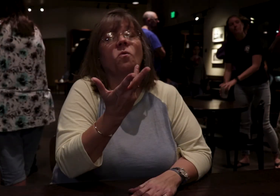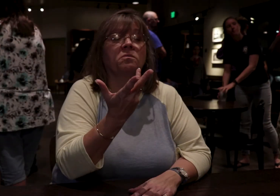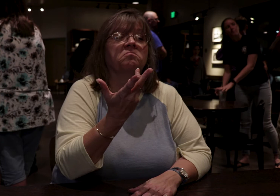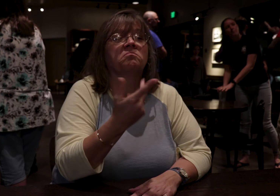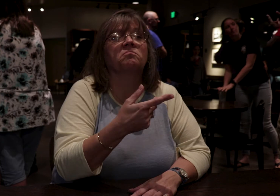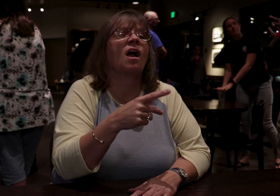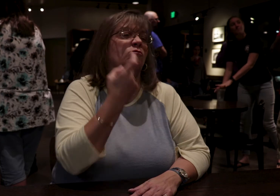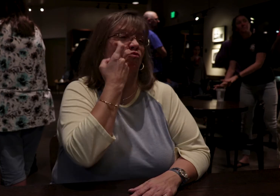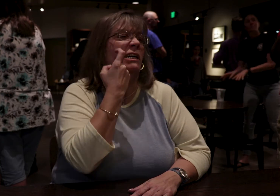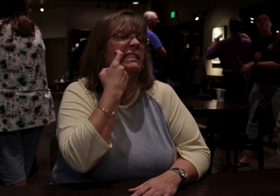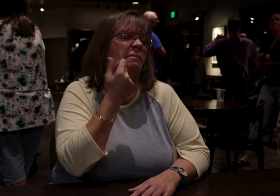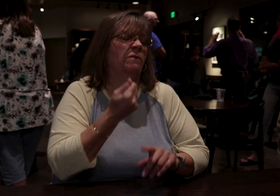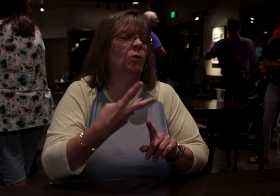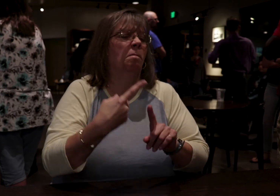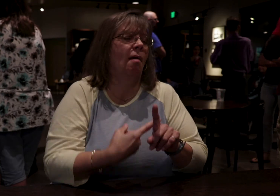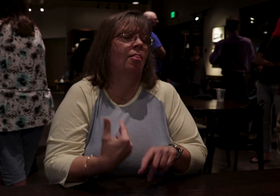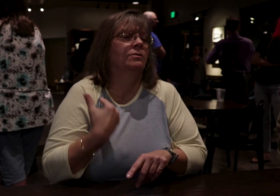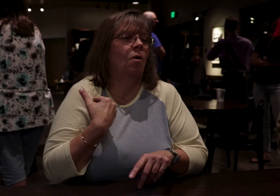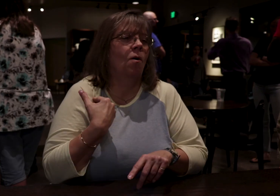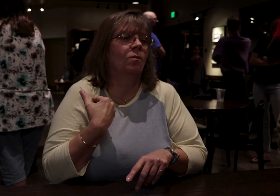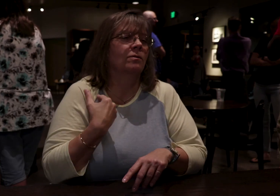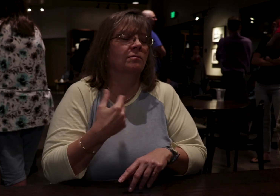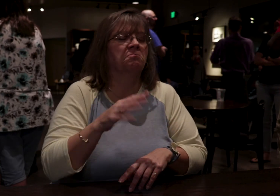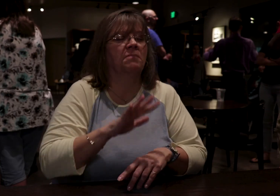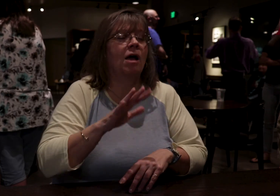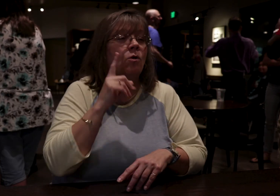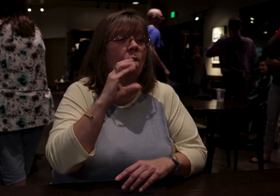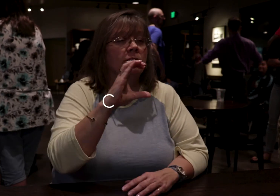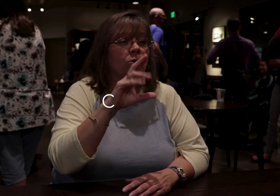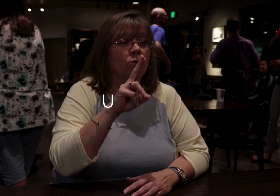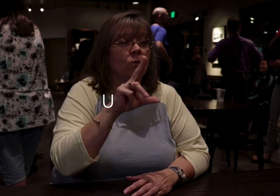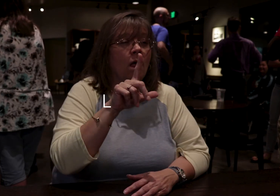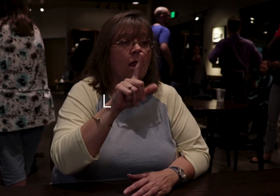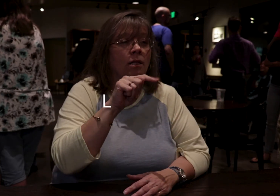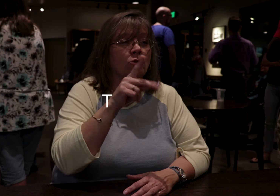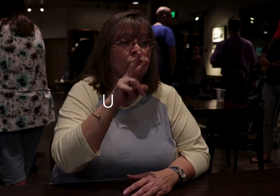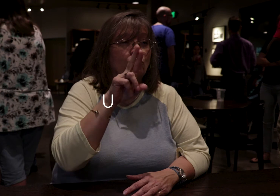Well, recently, maybe a month ago, the sign culture,